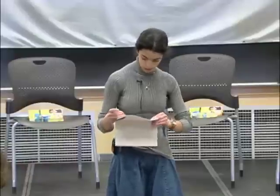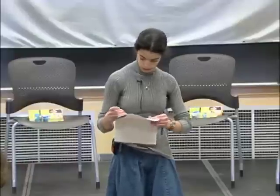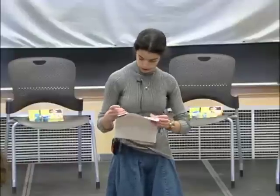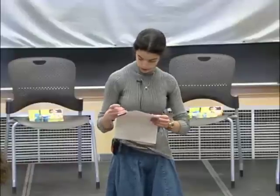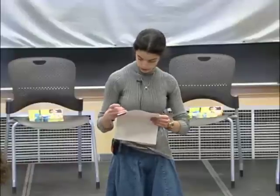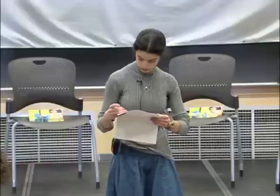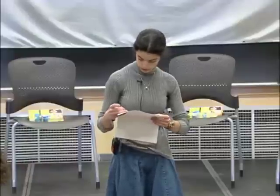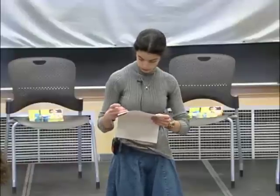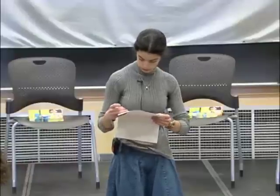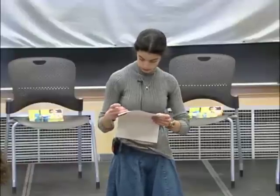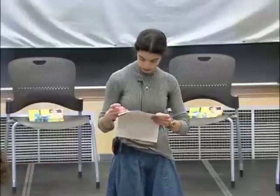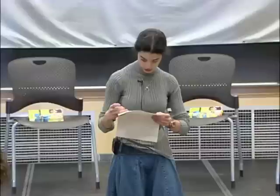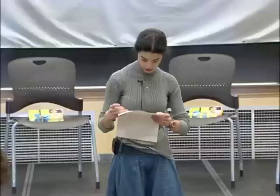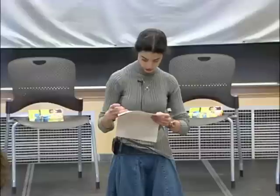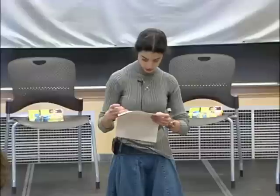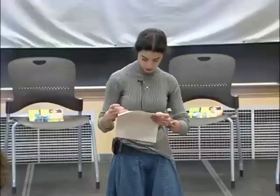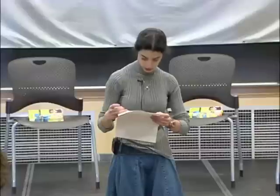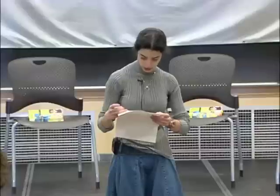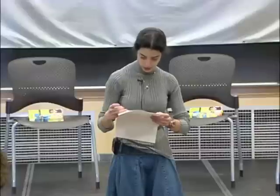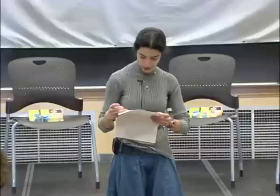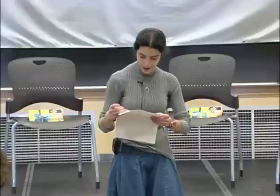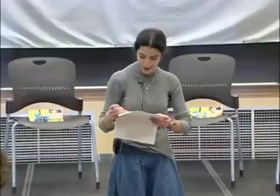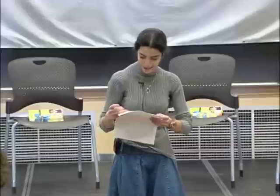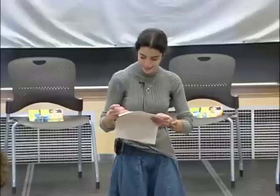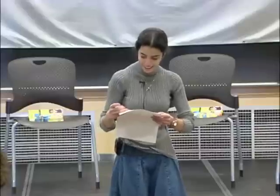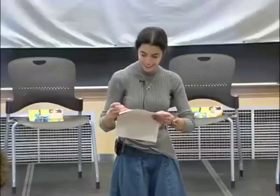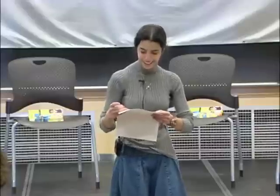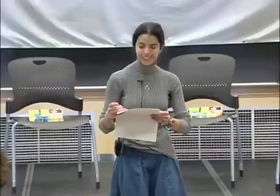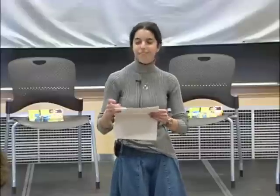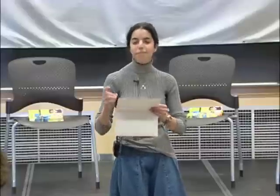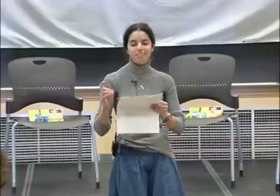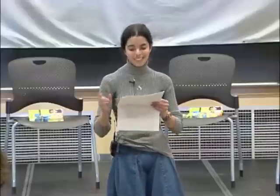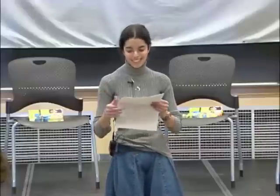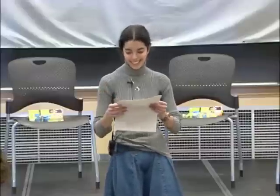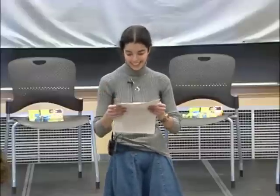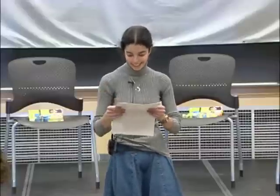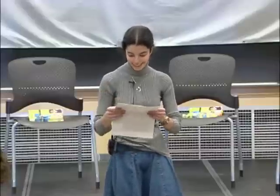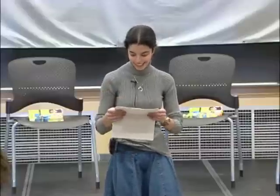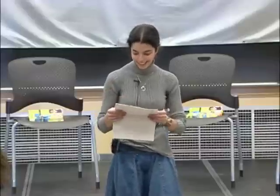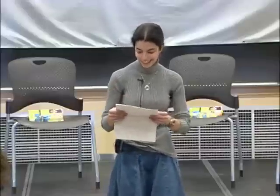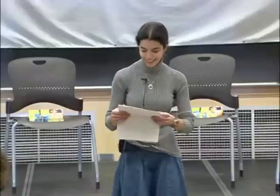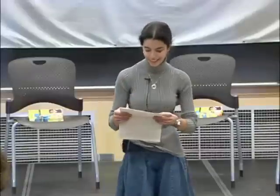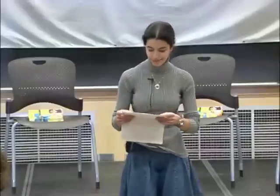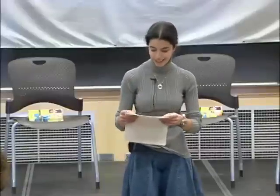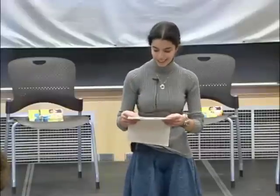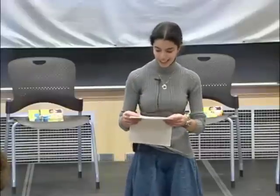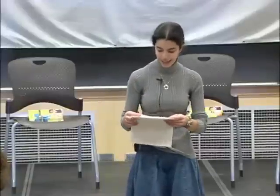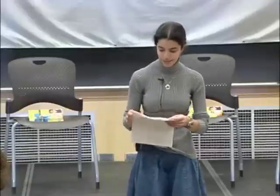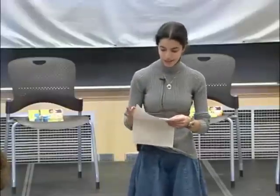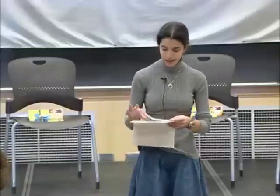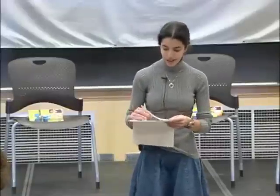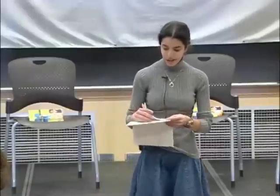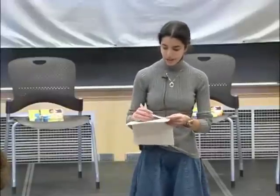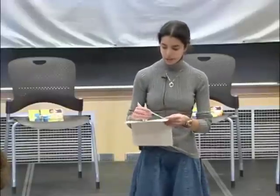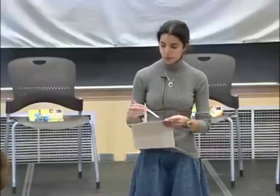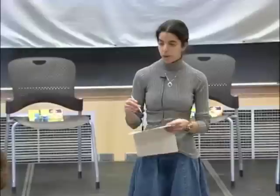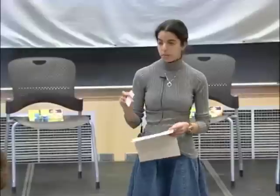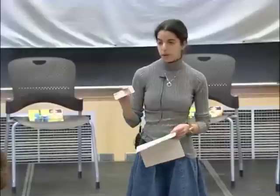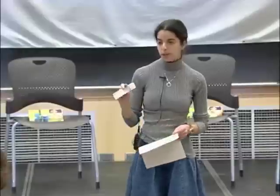which is yesterday. It's February 16th, I'm sorry, I was reading the wrong place. There's a World Poetry